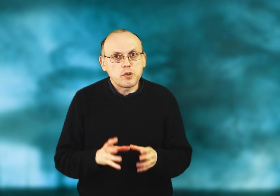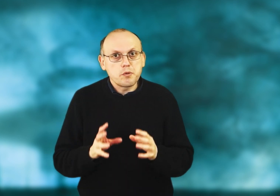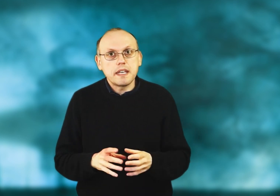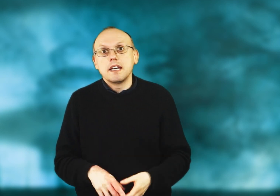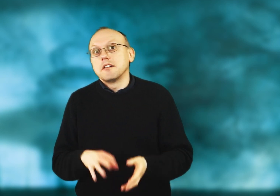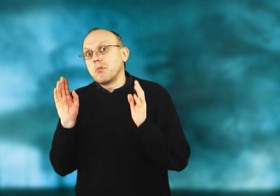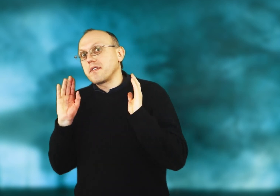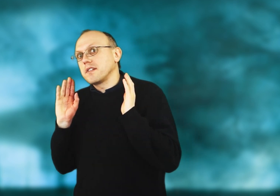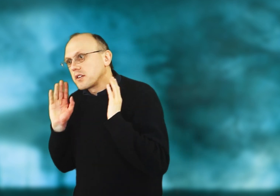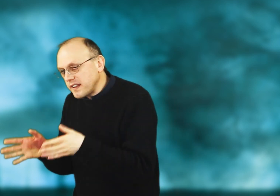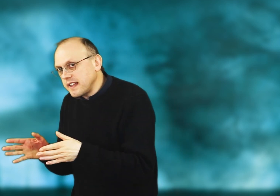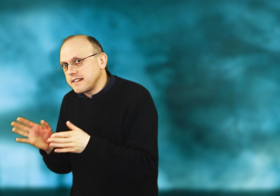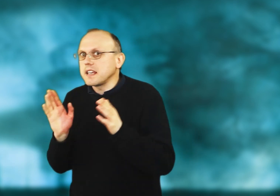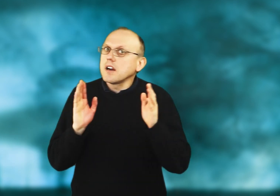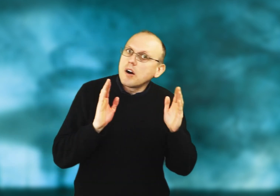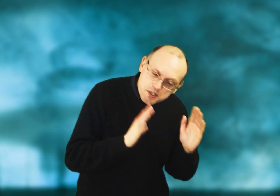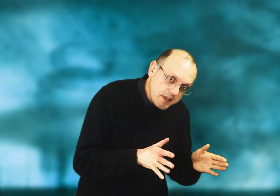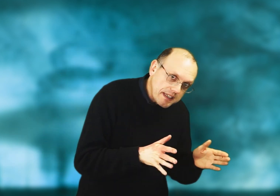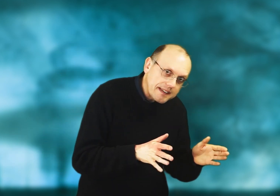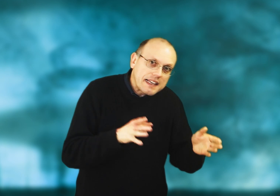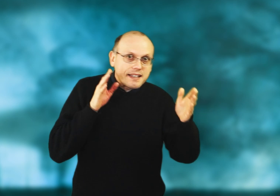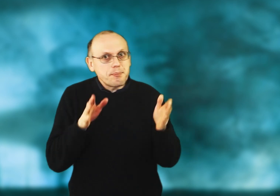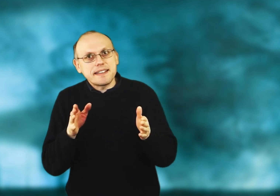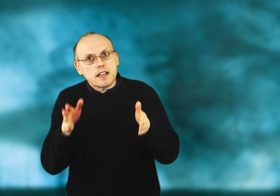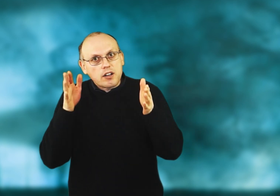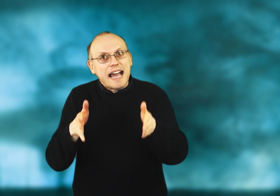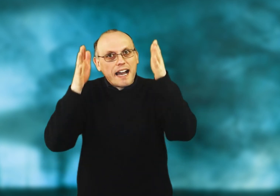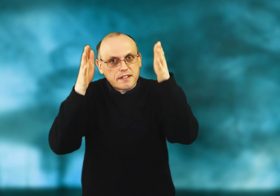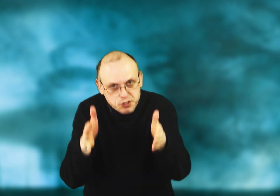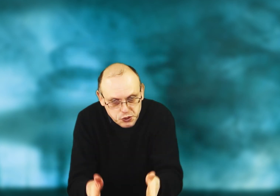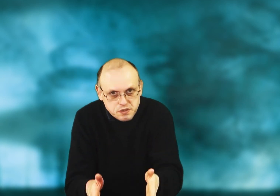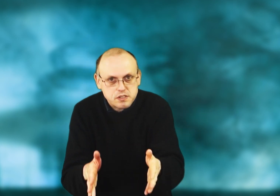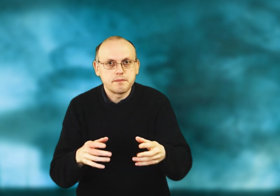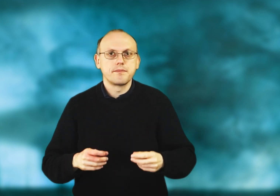be both coordinating or subordinating, depending on how it is used.